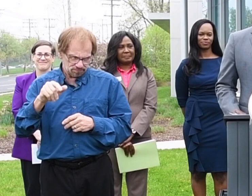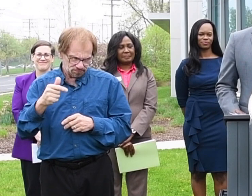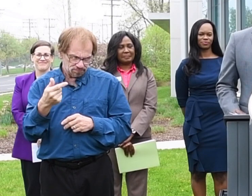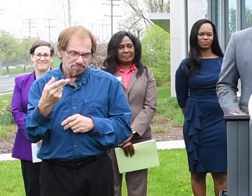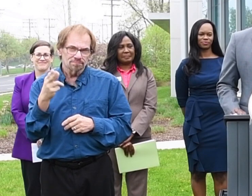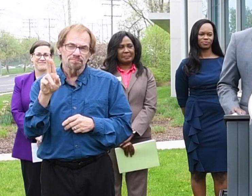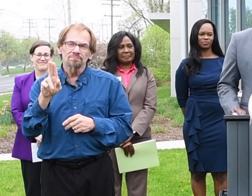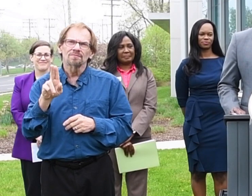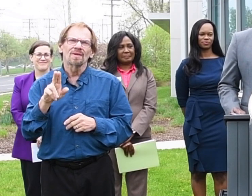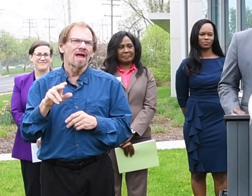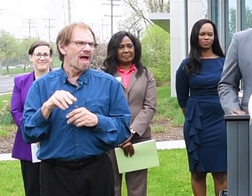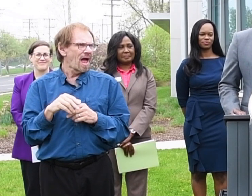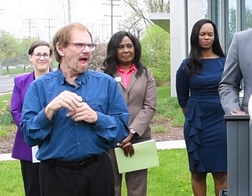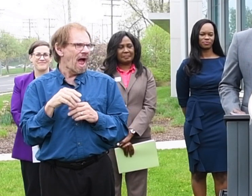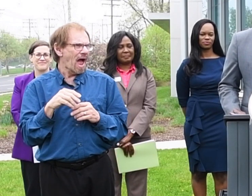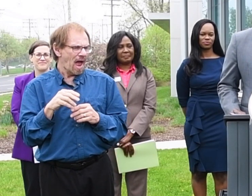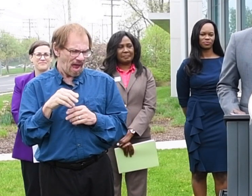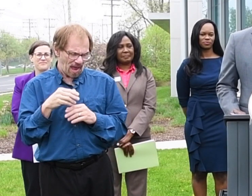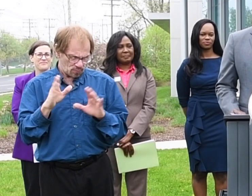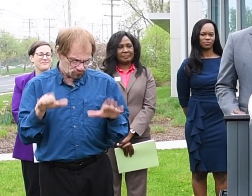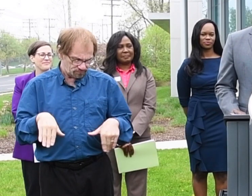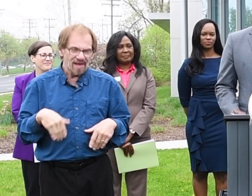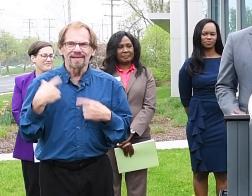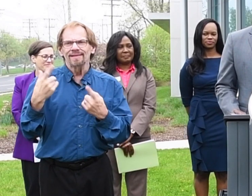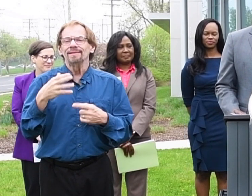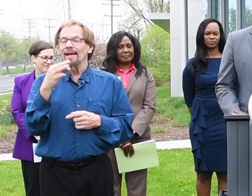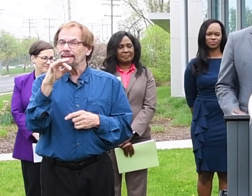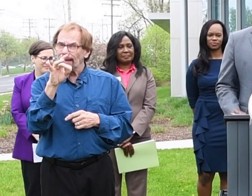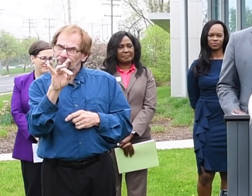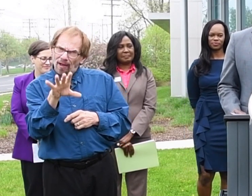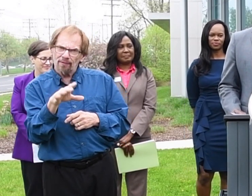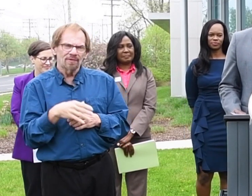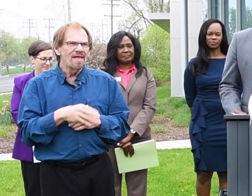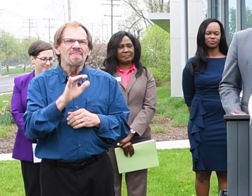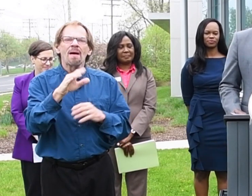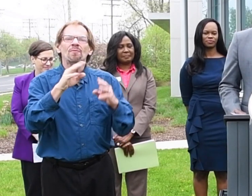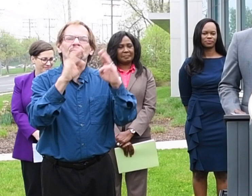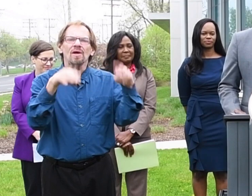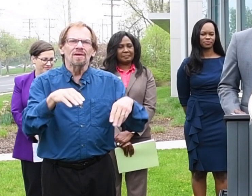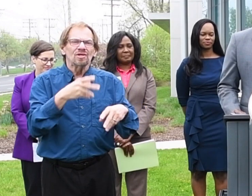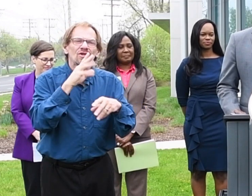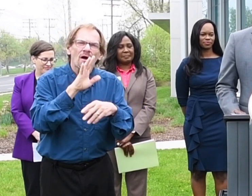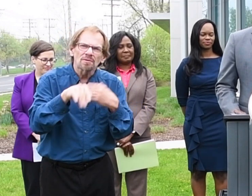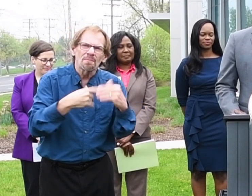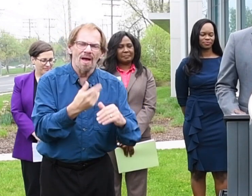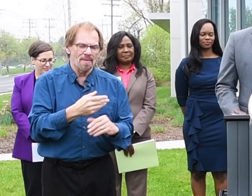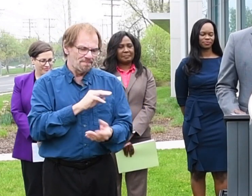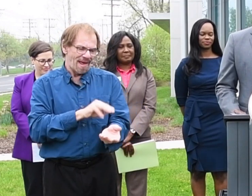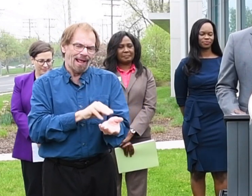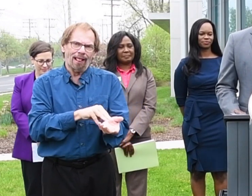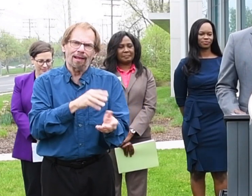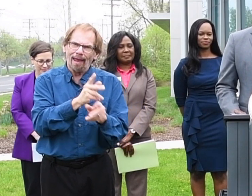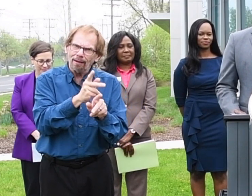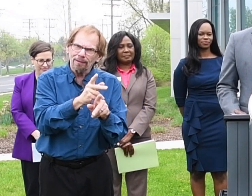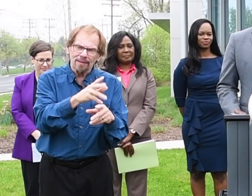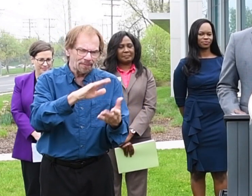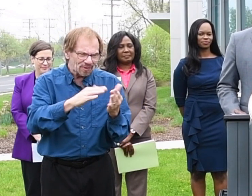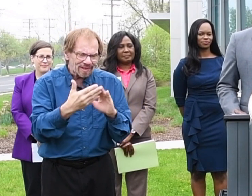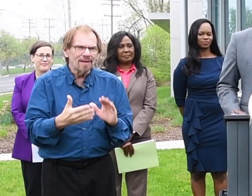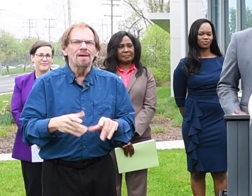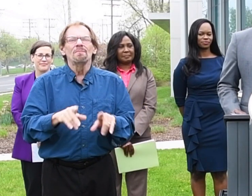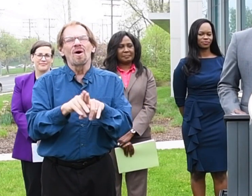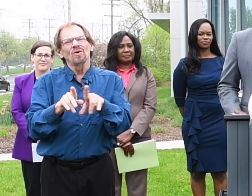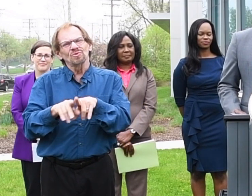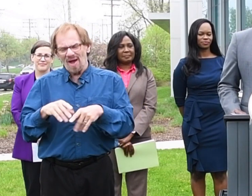1985, transforming it into a museum that not only recounts the history of medical care within our community, but also serves as a beacon